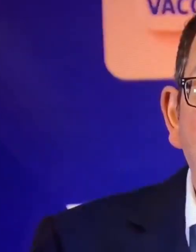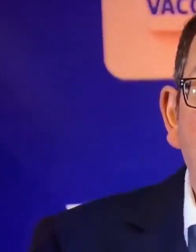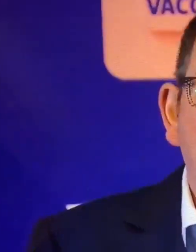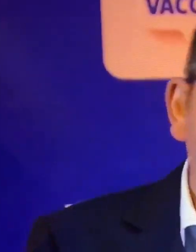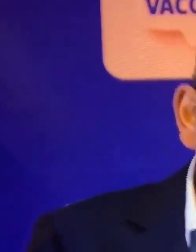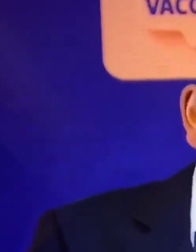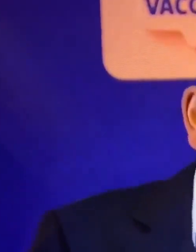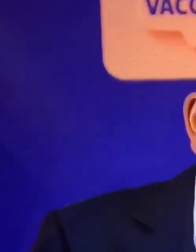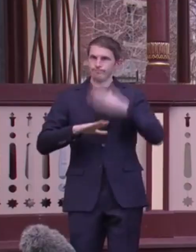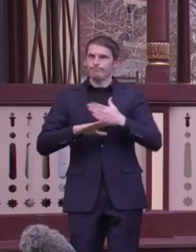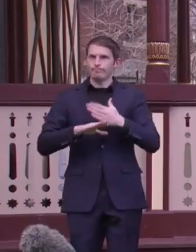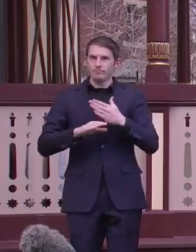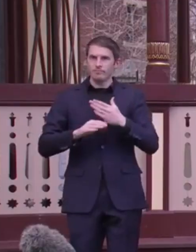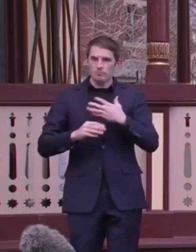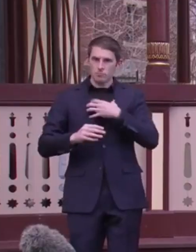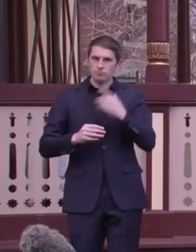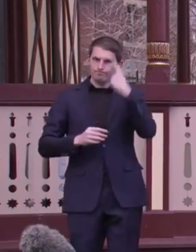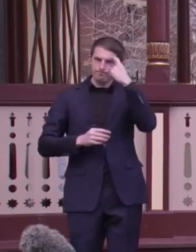Drink a cocktail.